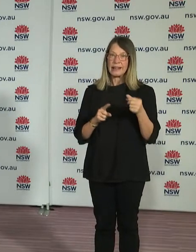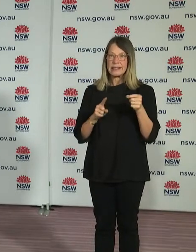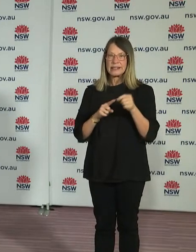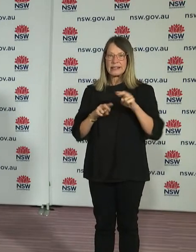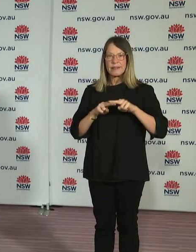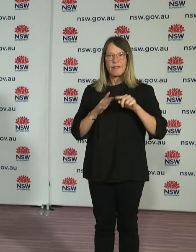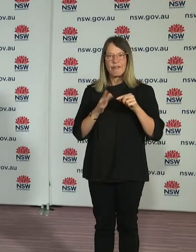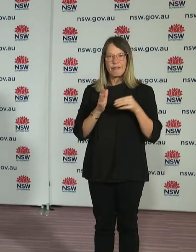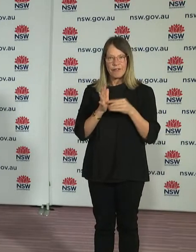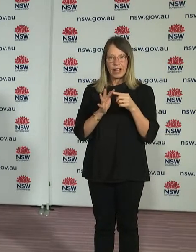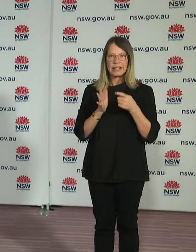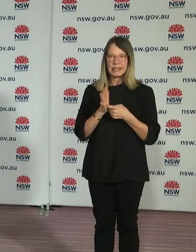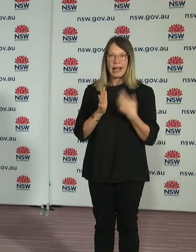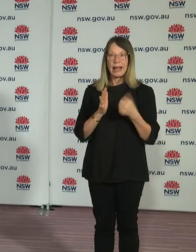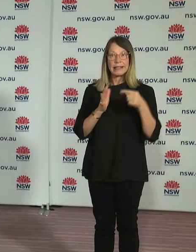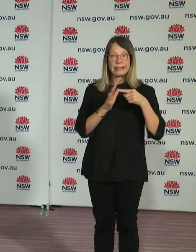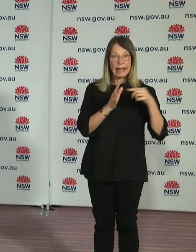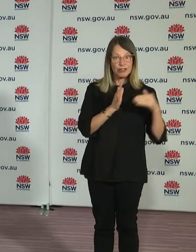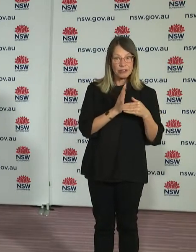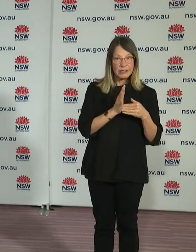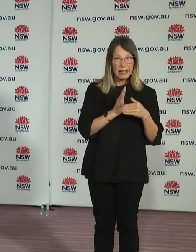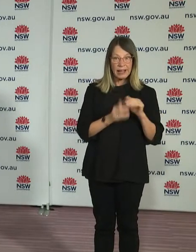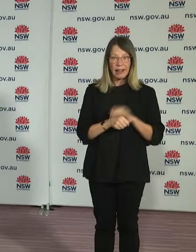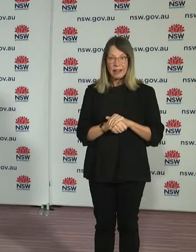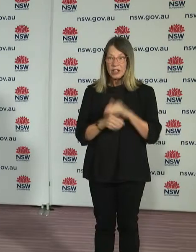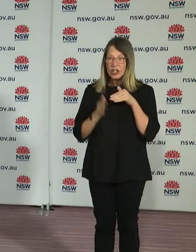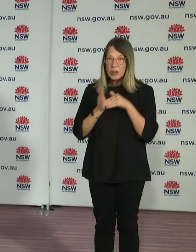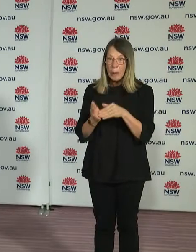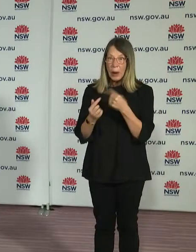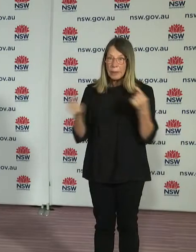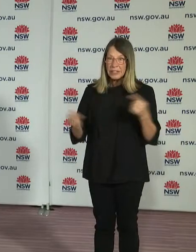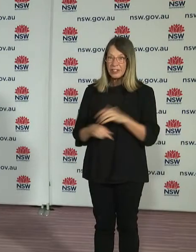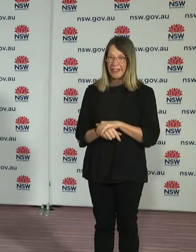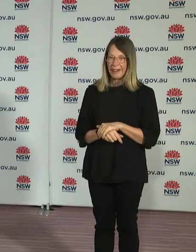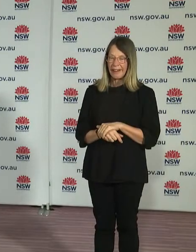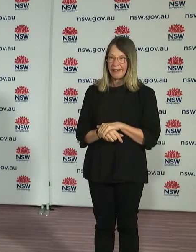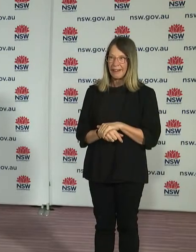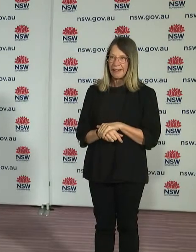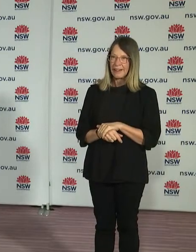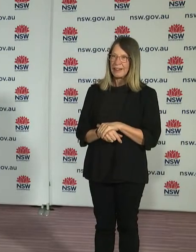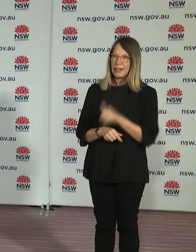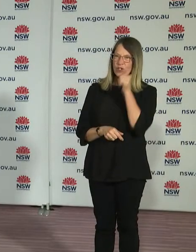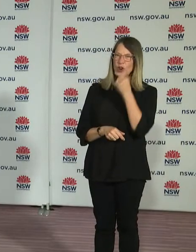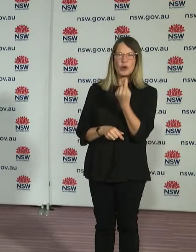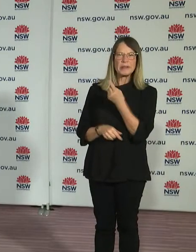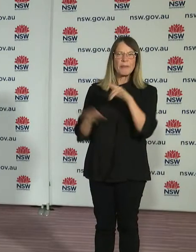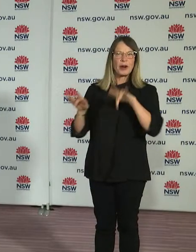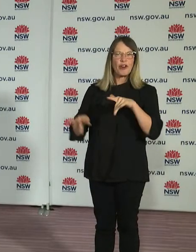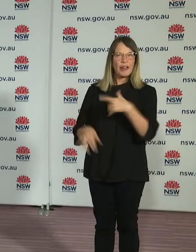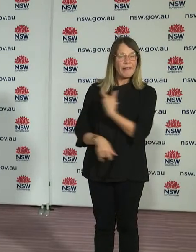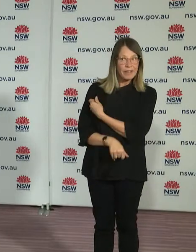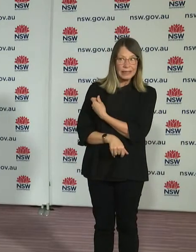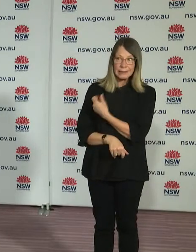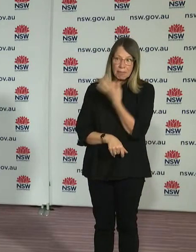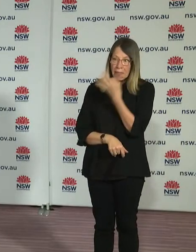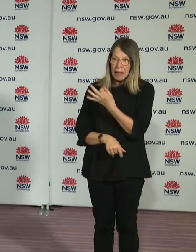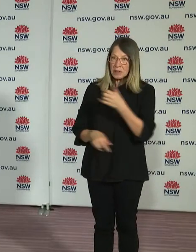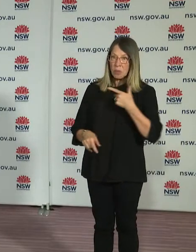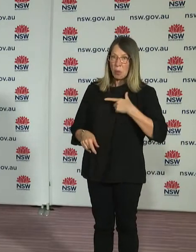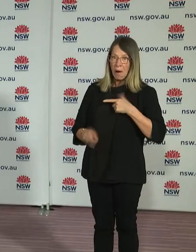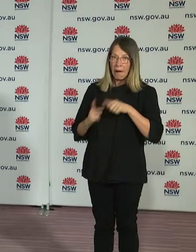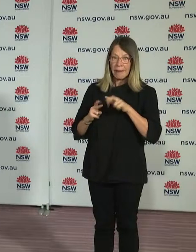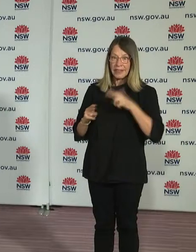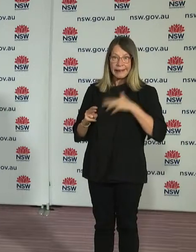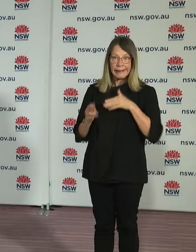Please help each other get vaccinated. I don't want to leave anyone behind as we get that target of 92%, because